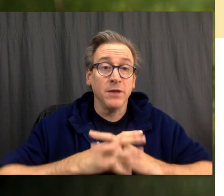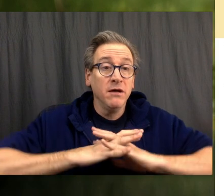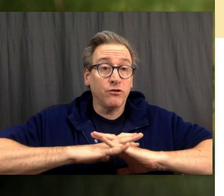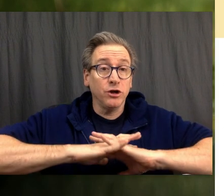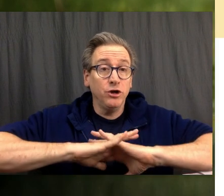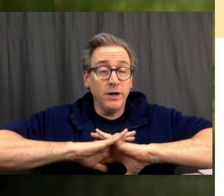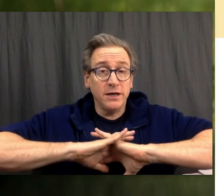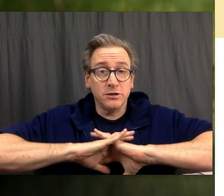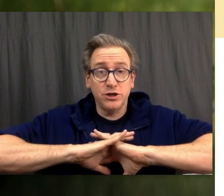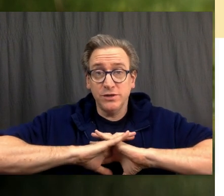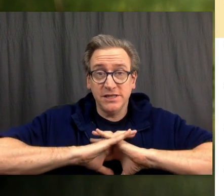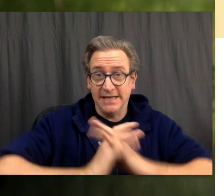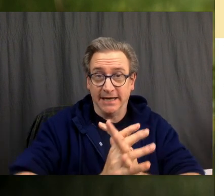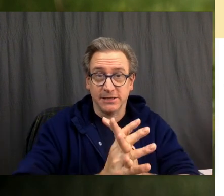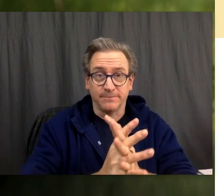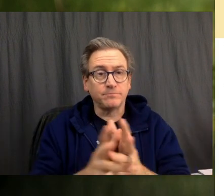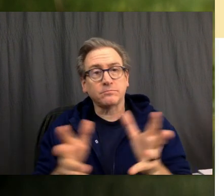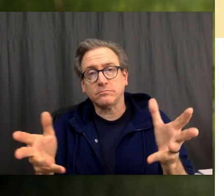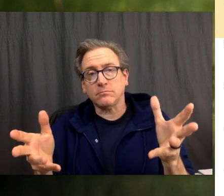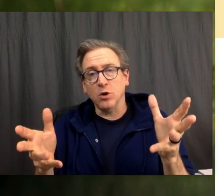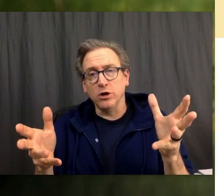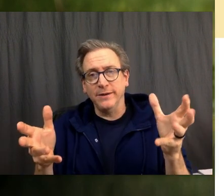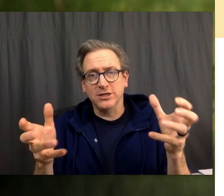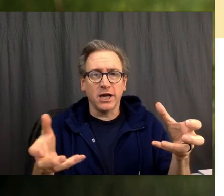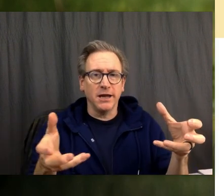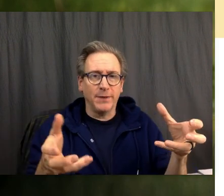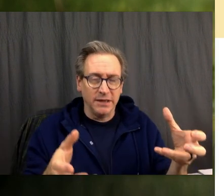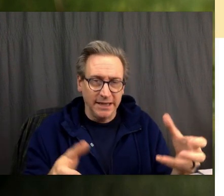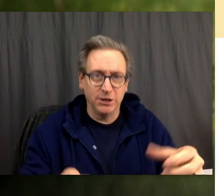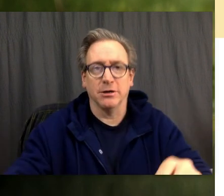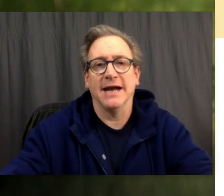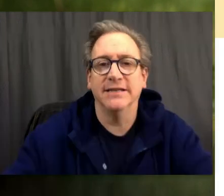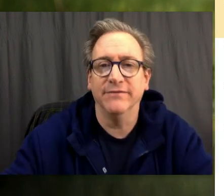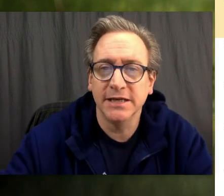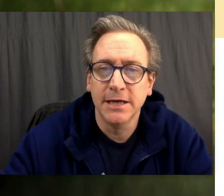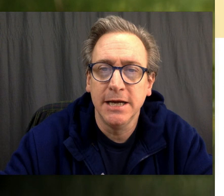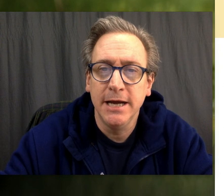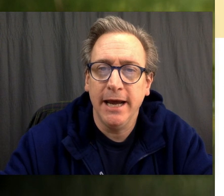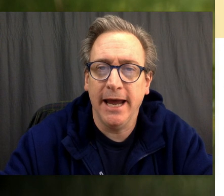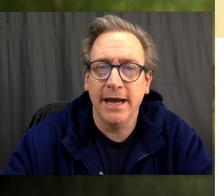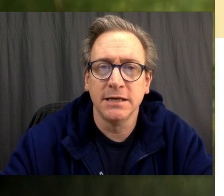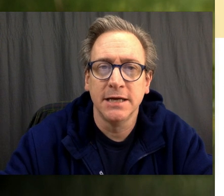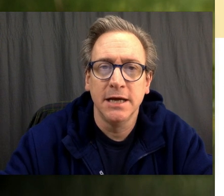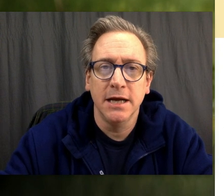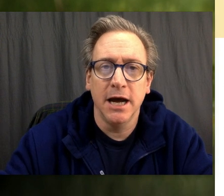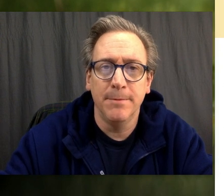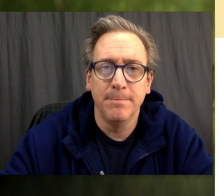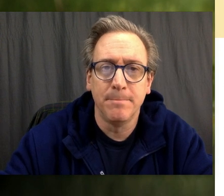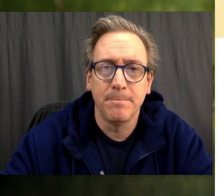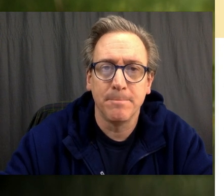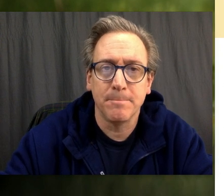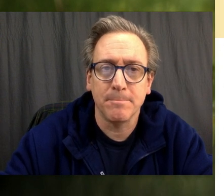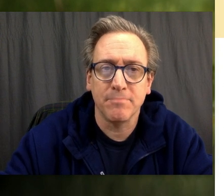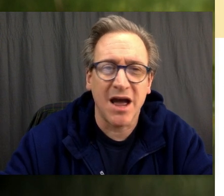Okay, for Unit 2.6, we're going to be talking about leisure activities. And